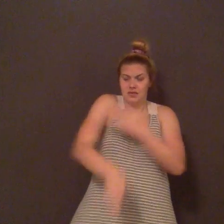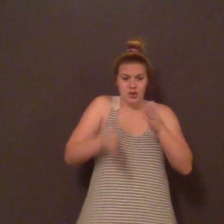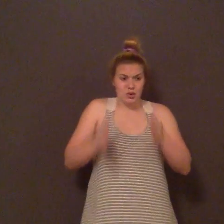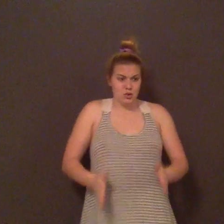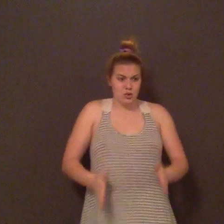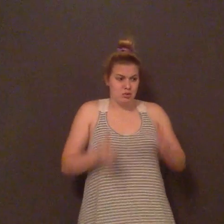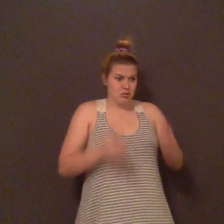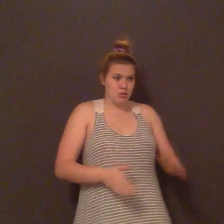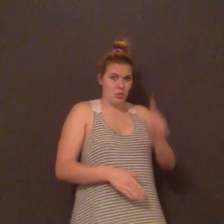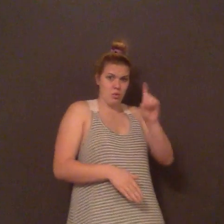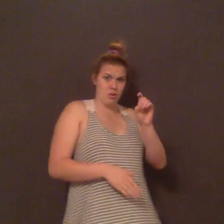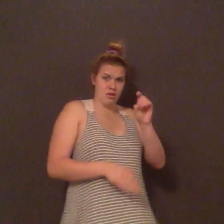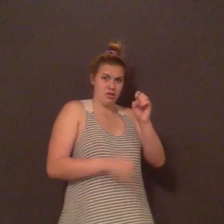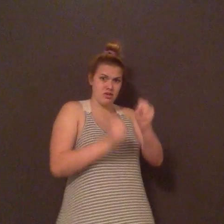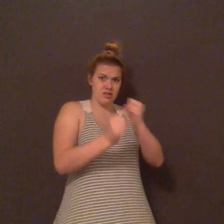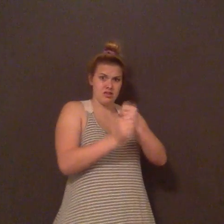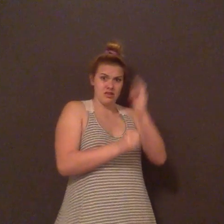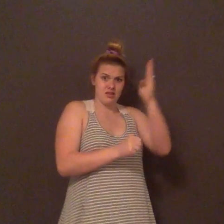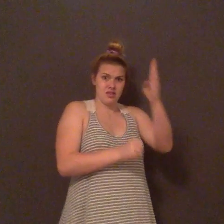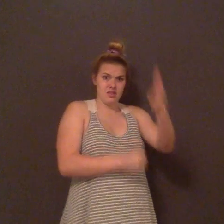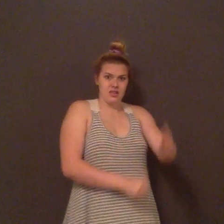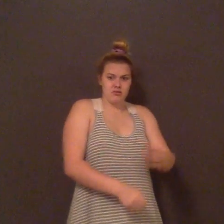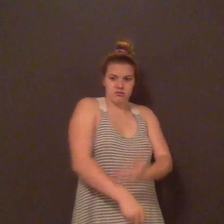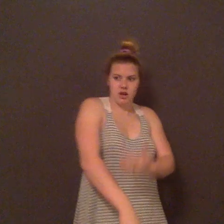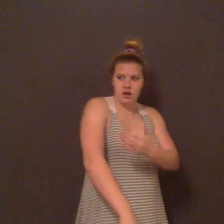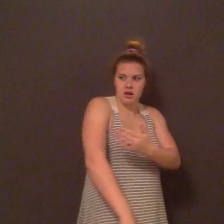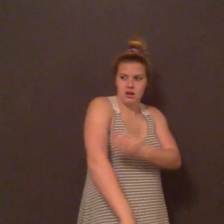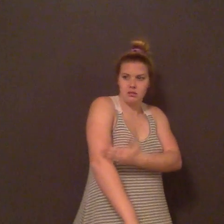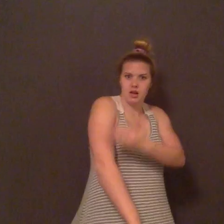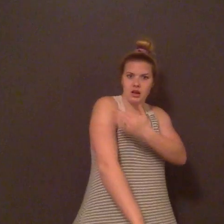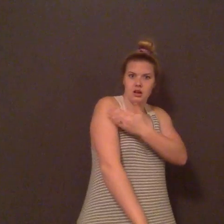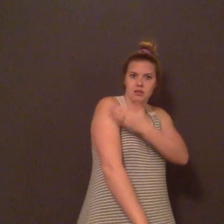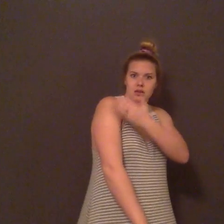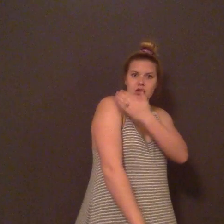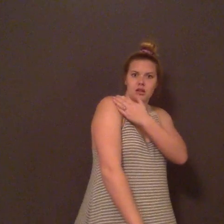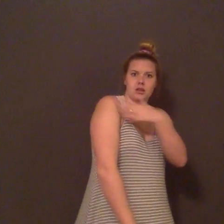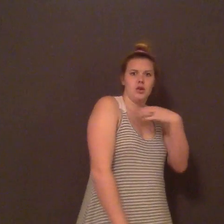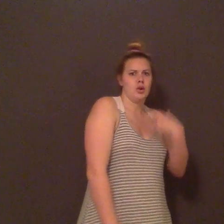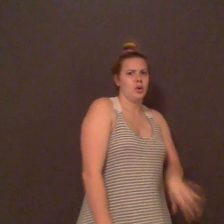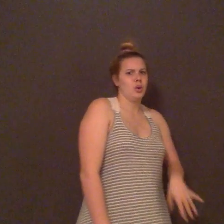100 years from now. How cool would it be to stick around to see that?